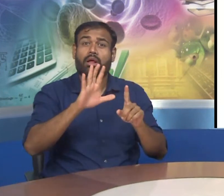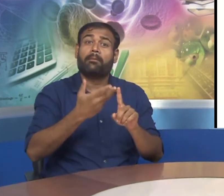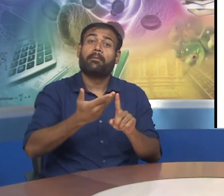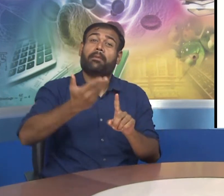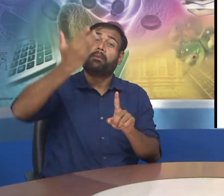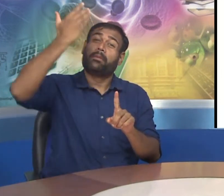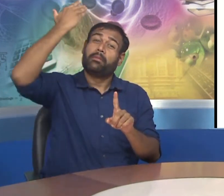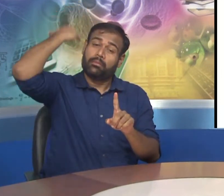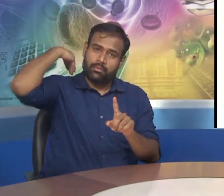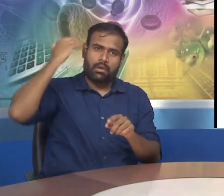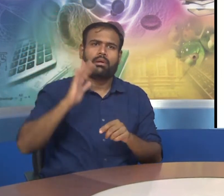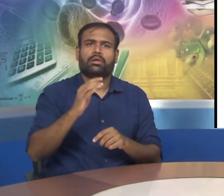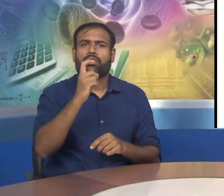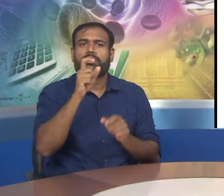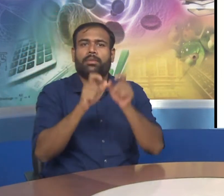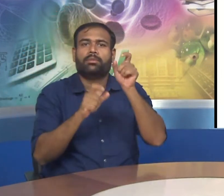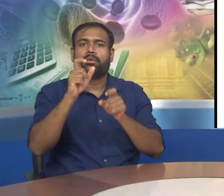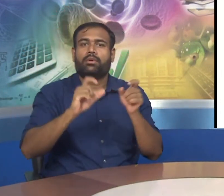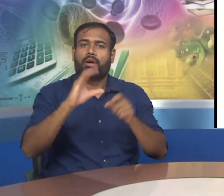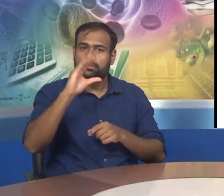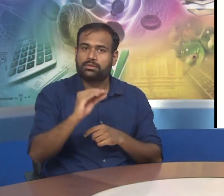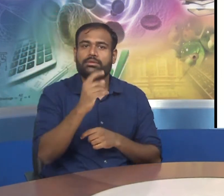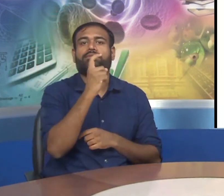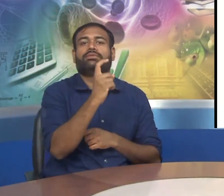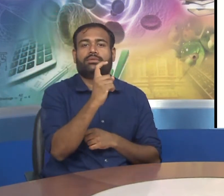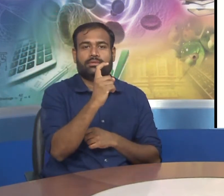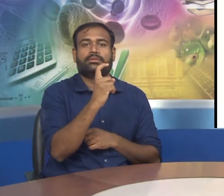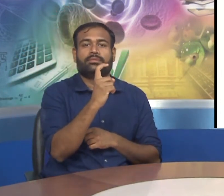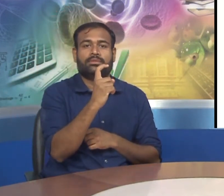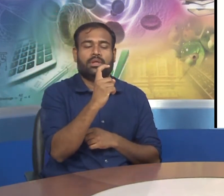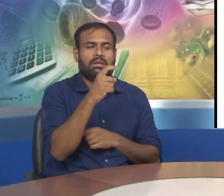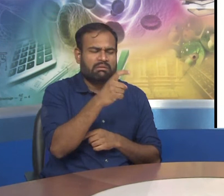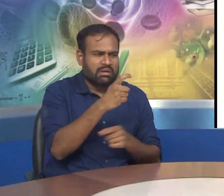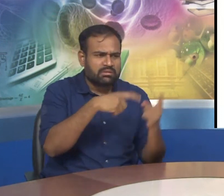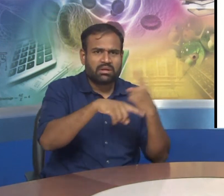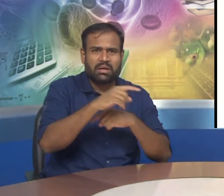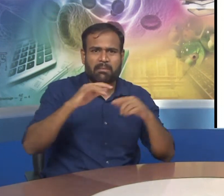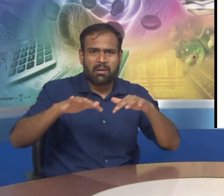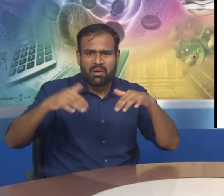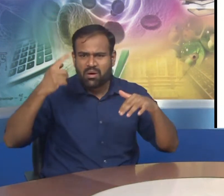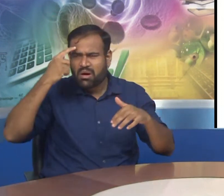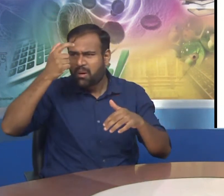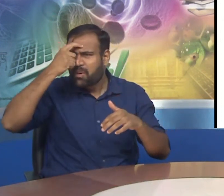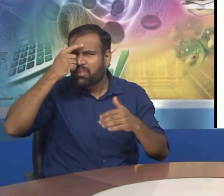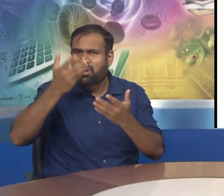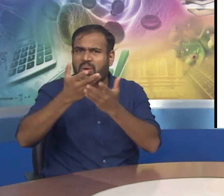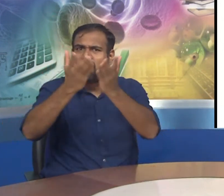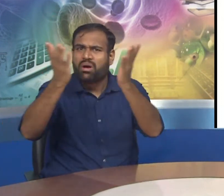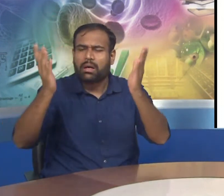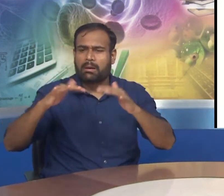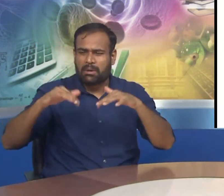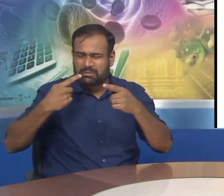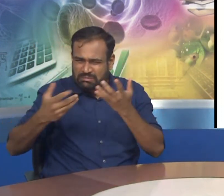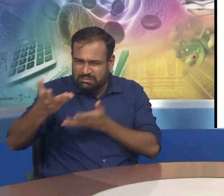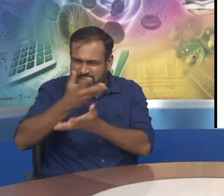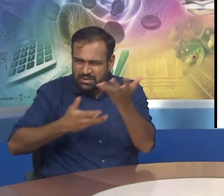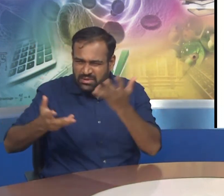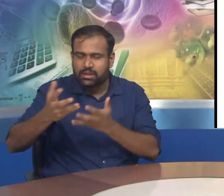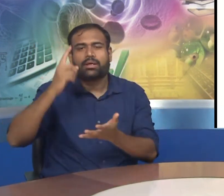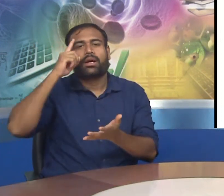Besides the Chief Justice, there were only 7 other judges. The Parliament has